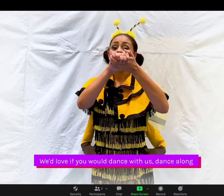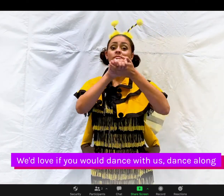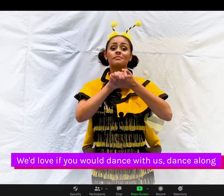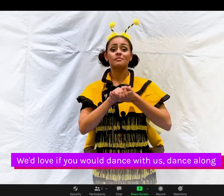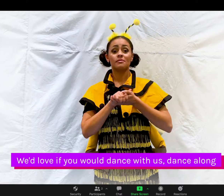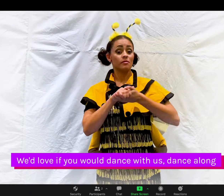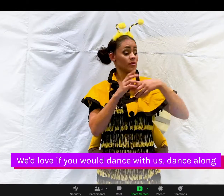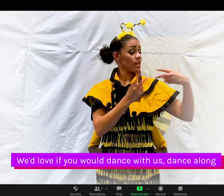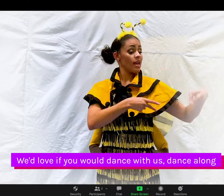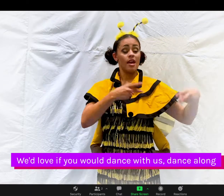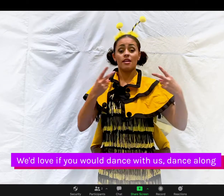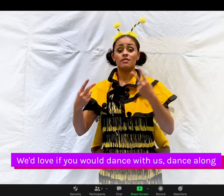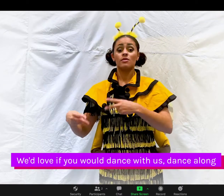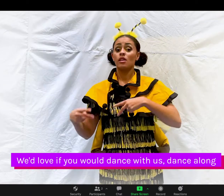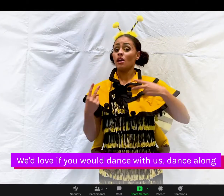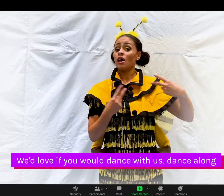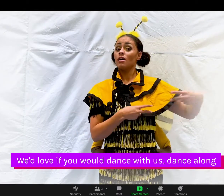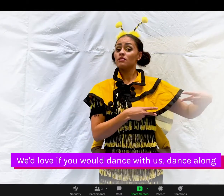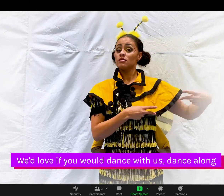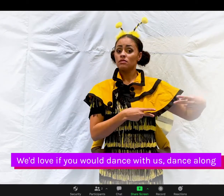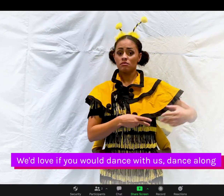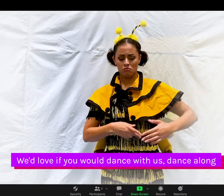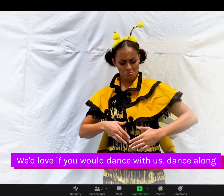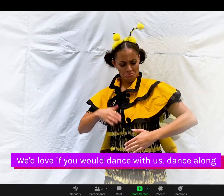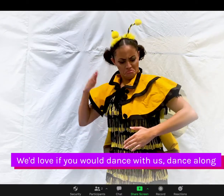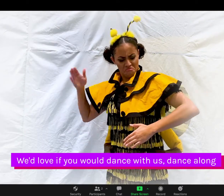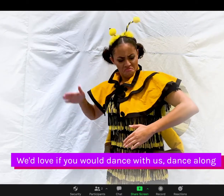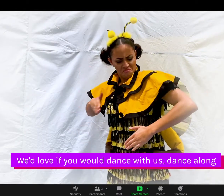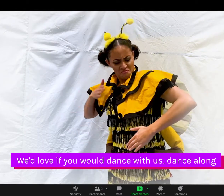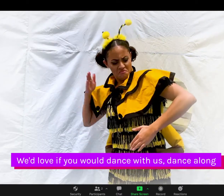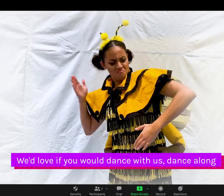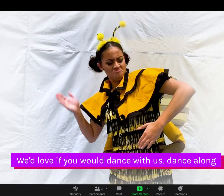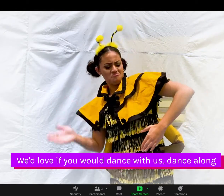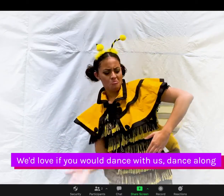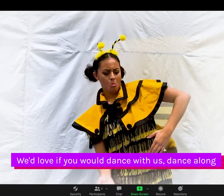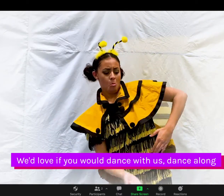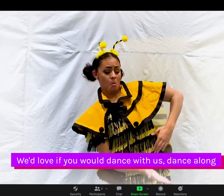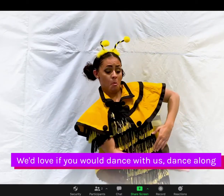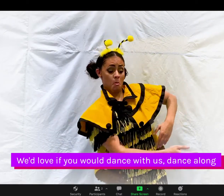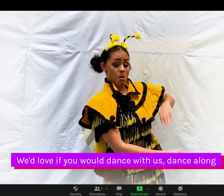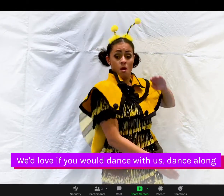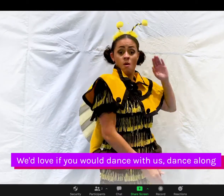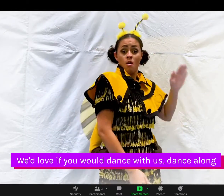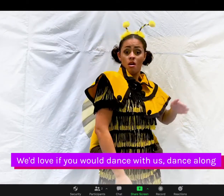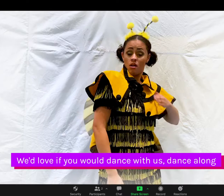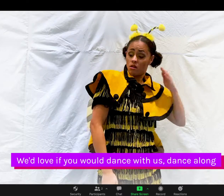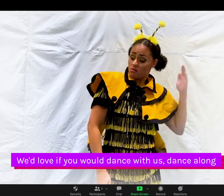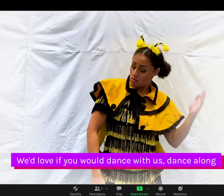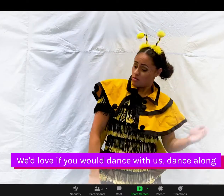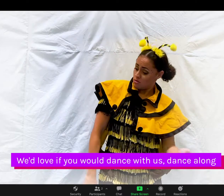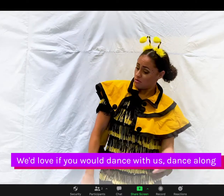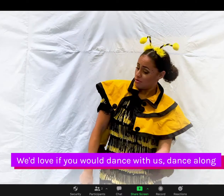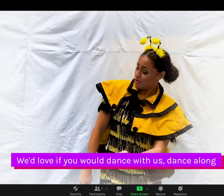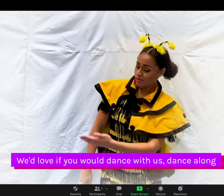We'd love if you would dance with us. Dance along.